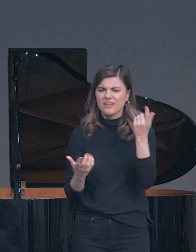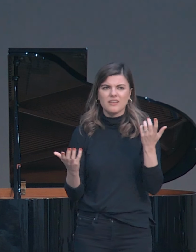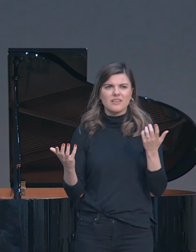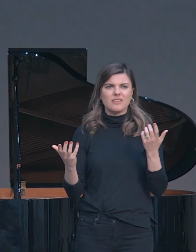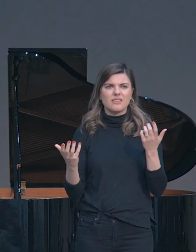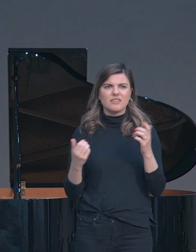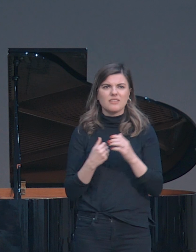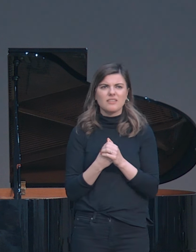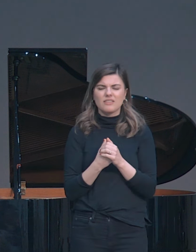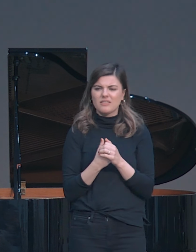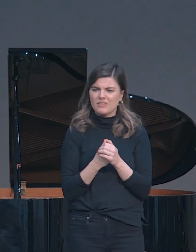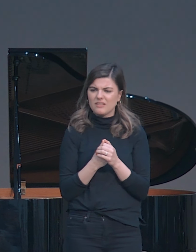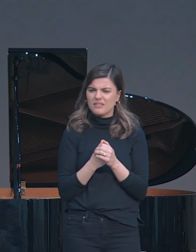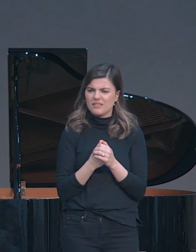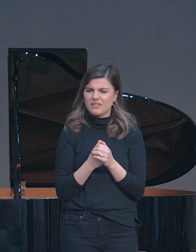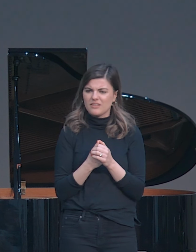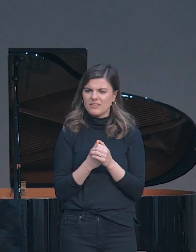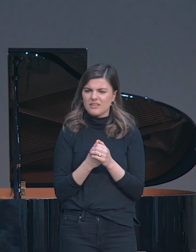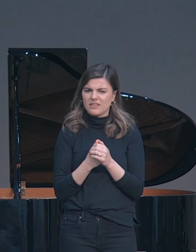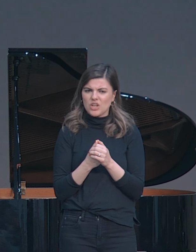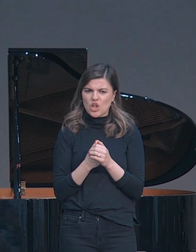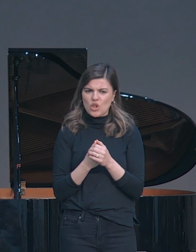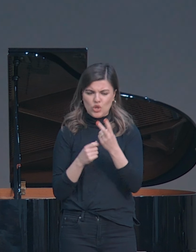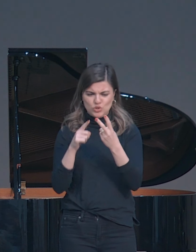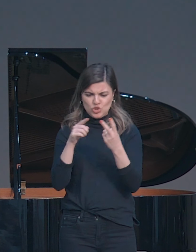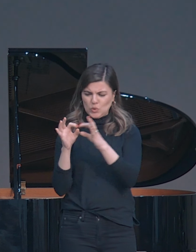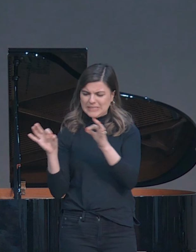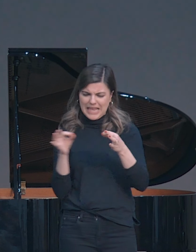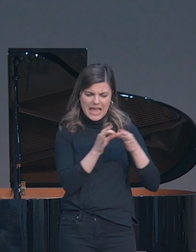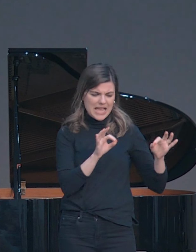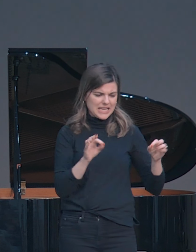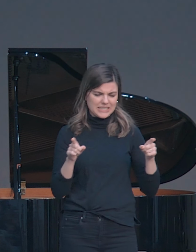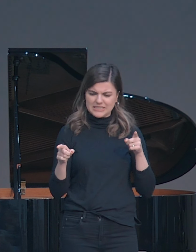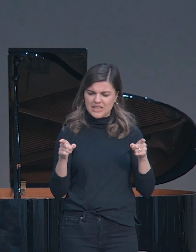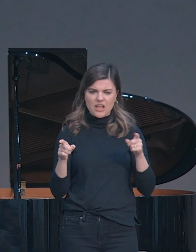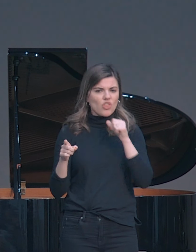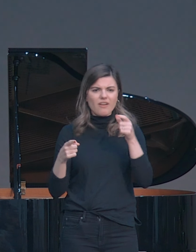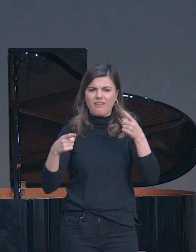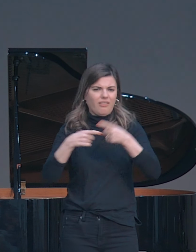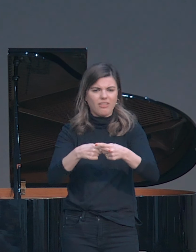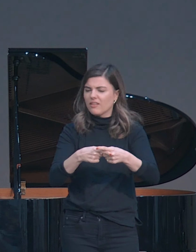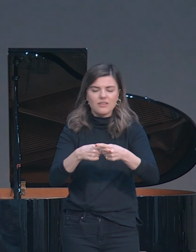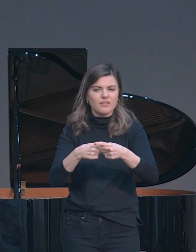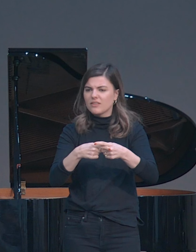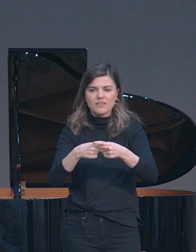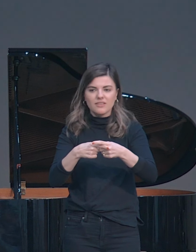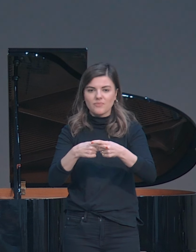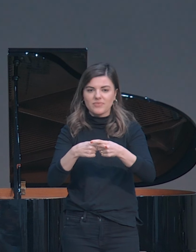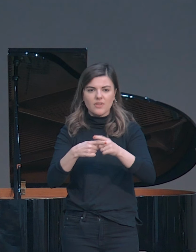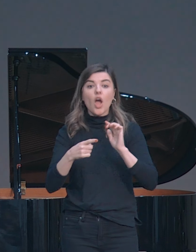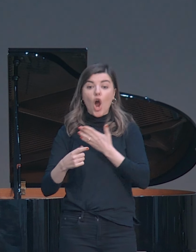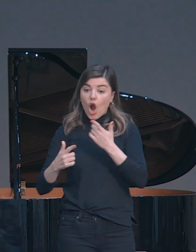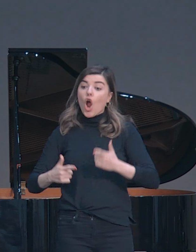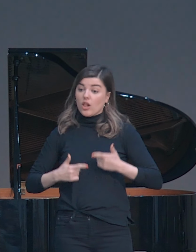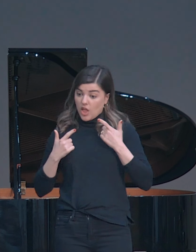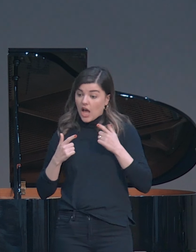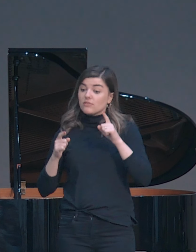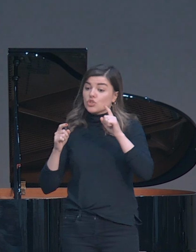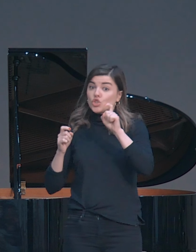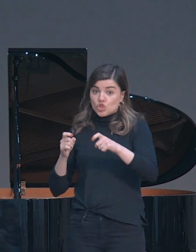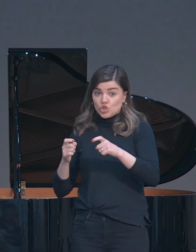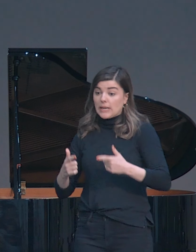They do. These two sayings of Jesus are not in conflict. Our lives are meant to be lived before